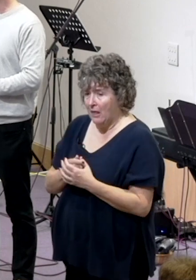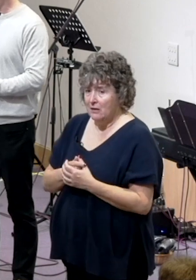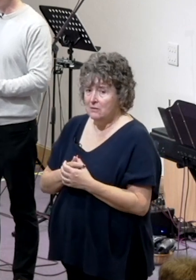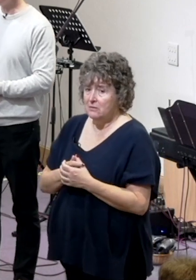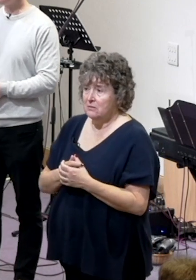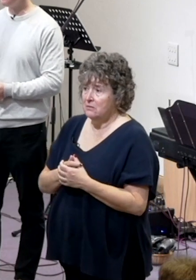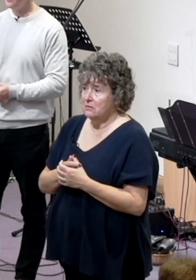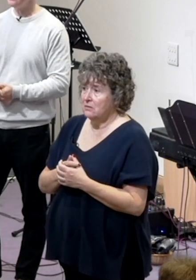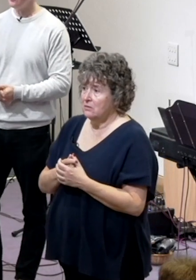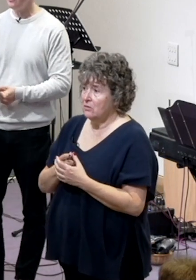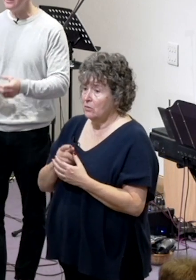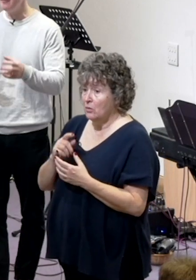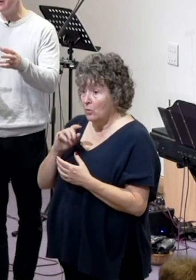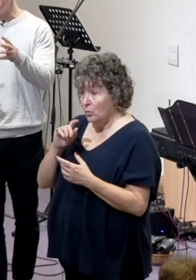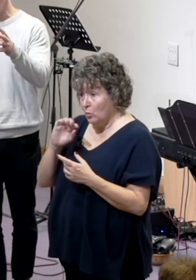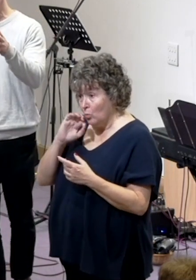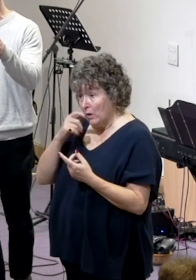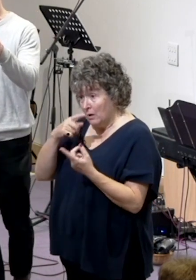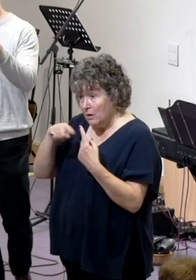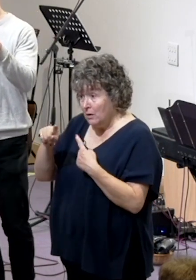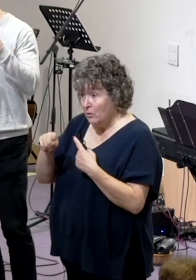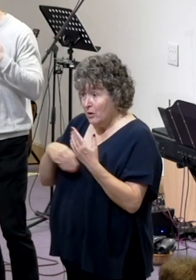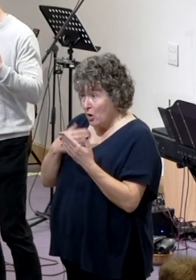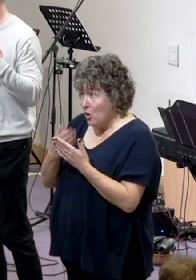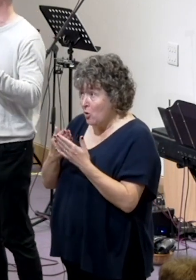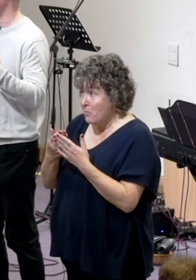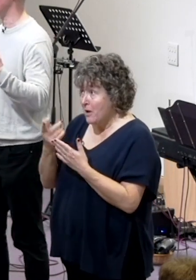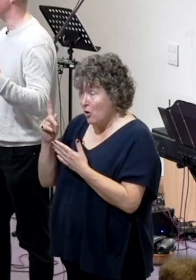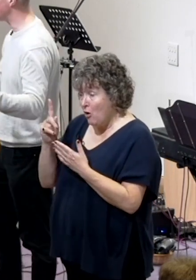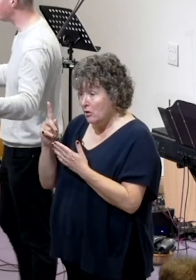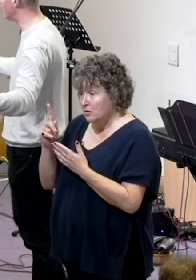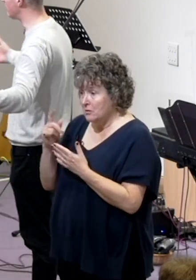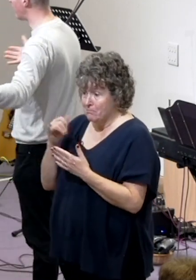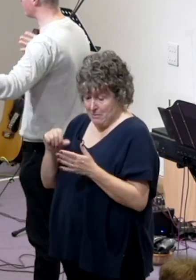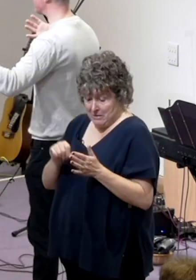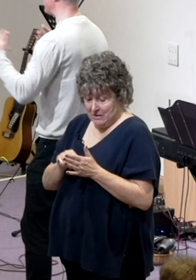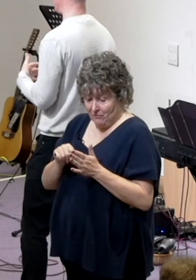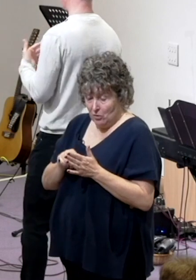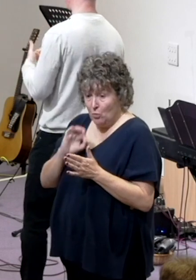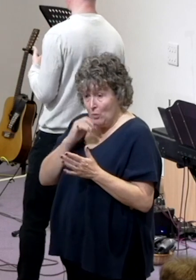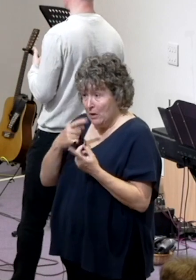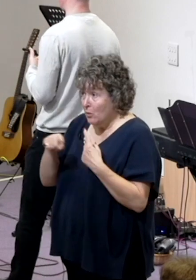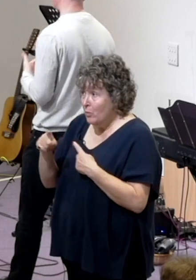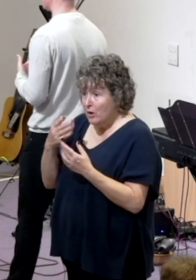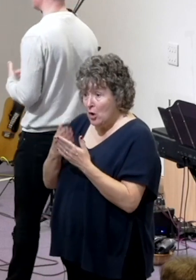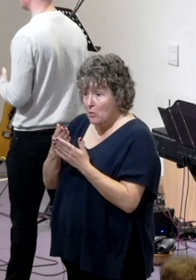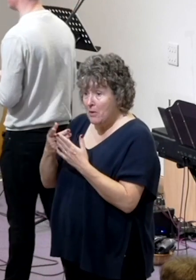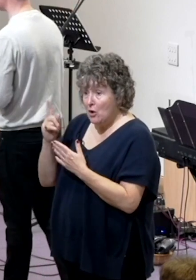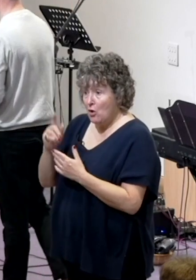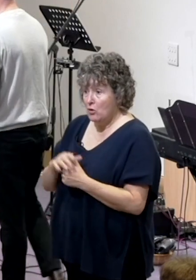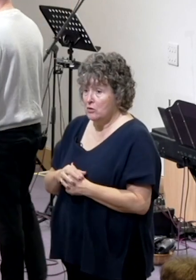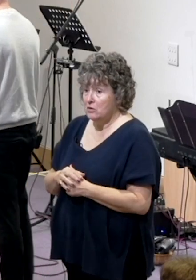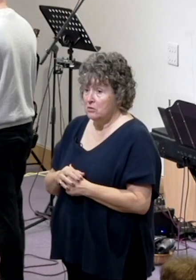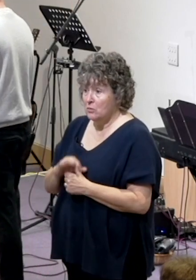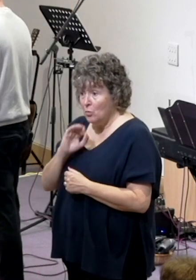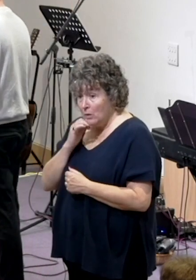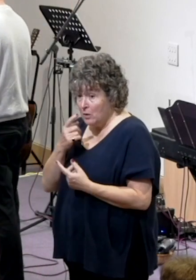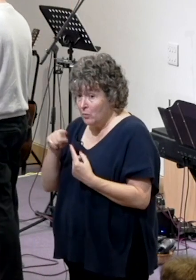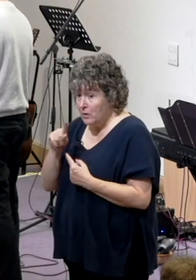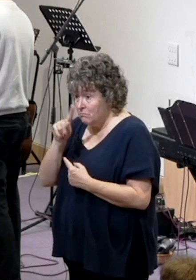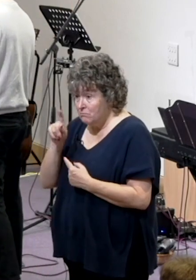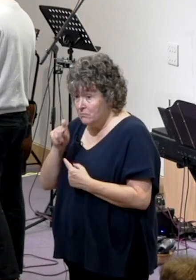Are we willing to obey God even if there is a cost to us, even if it involves sacrifice for us as individuals?